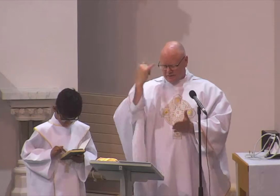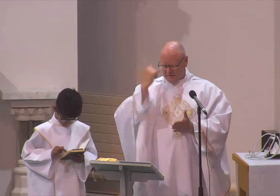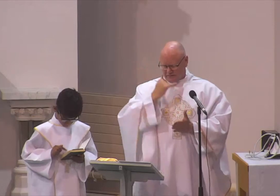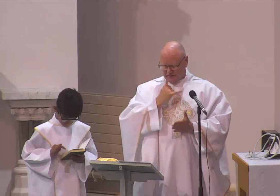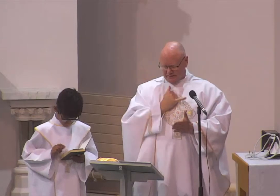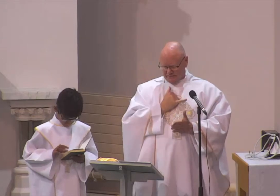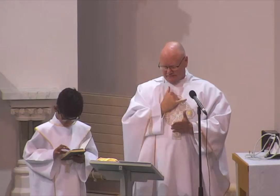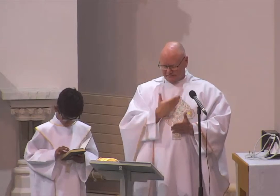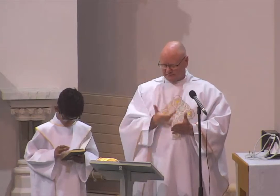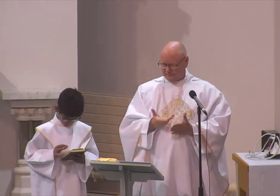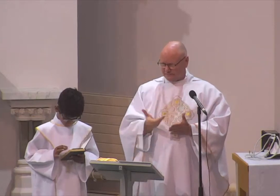mysteries.